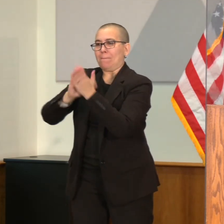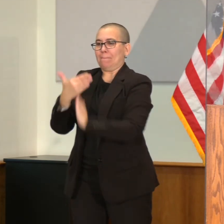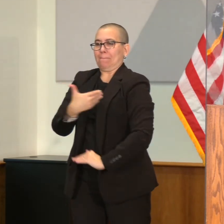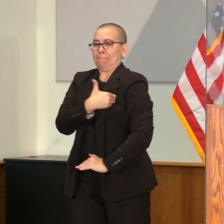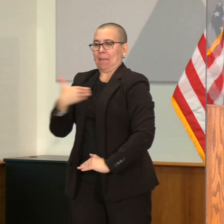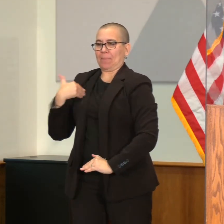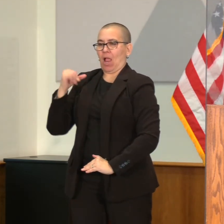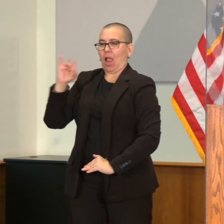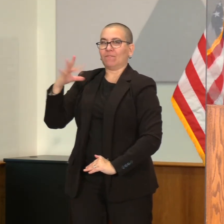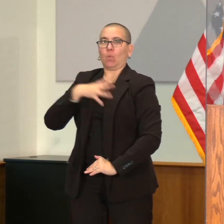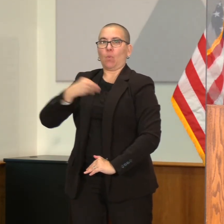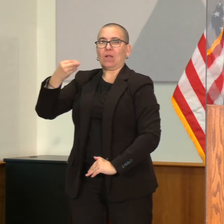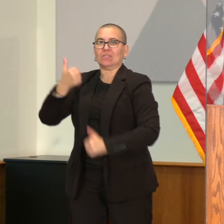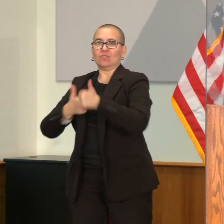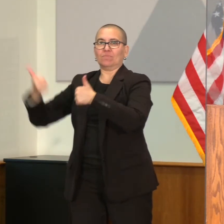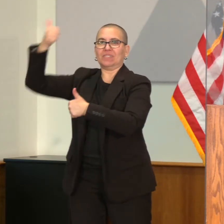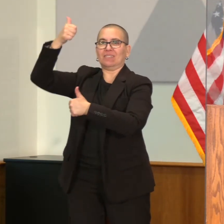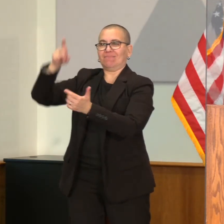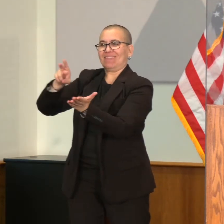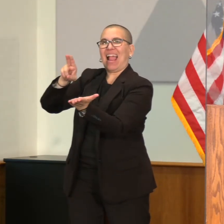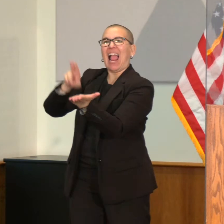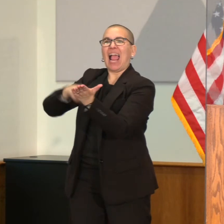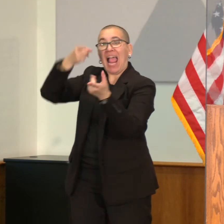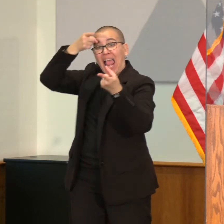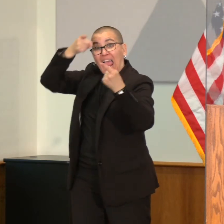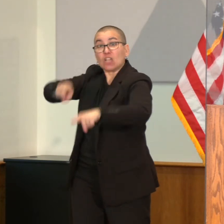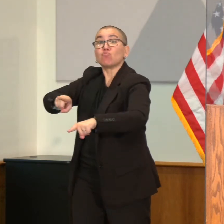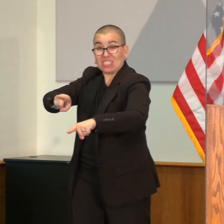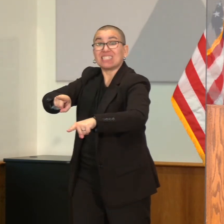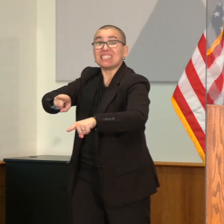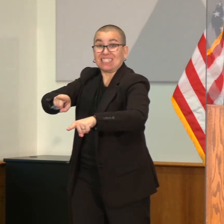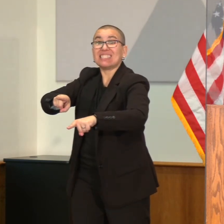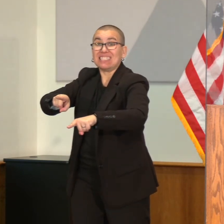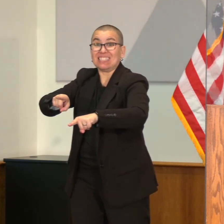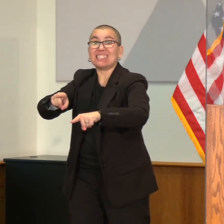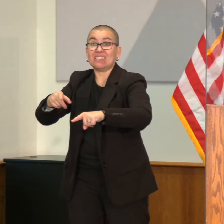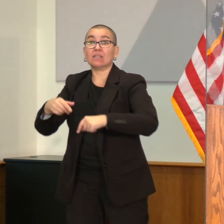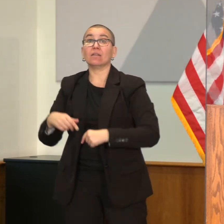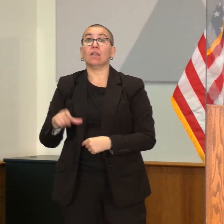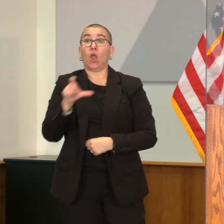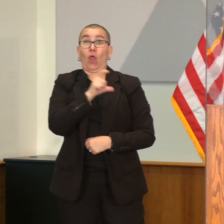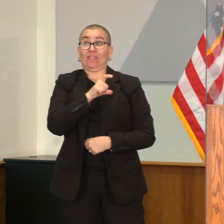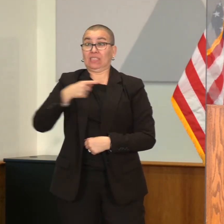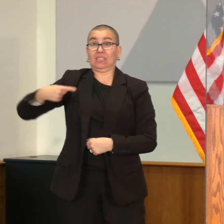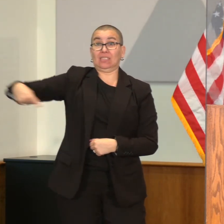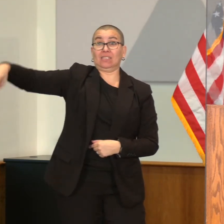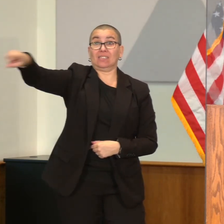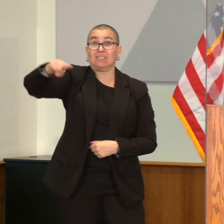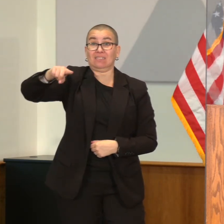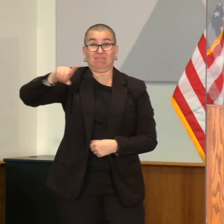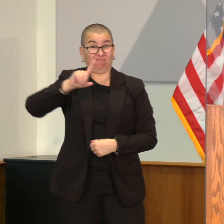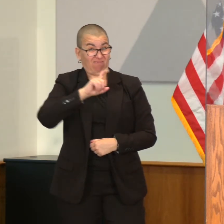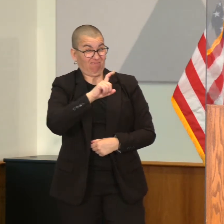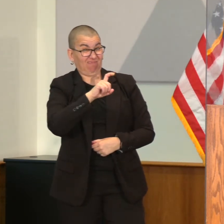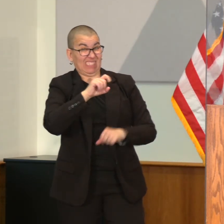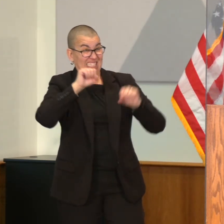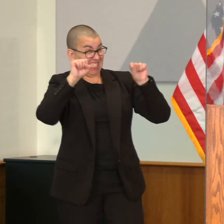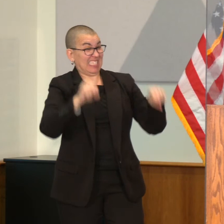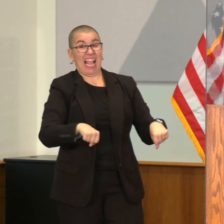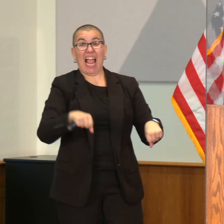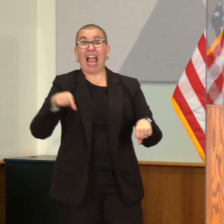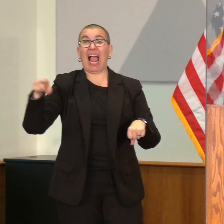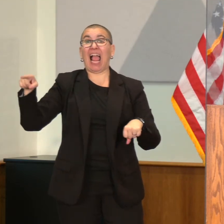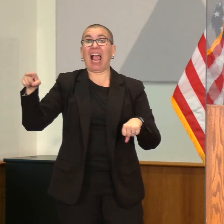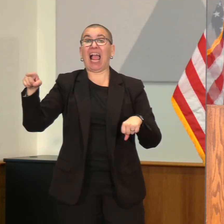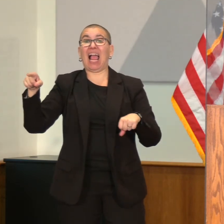hearing office. Is that the kind of process that you want to go through, or would it be shorter and just would things get done